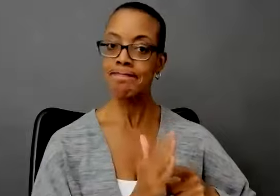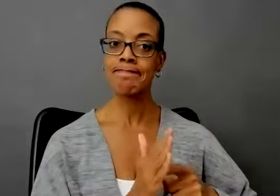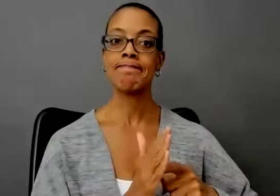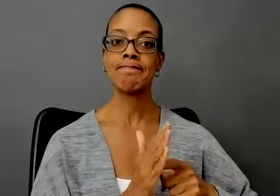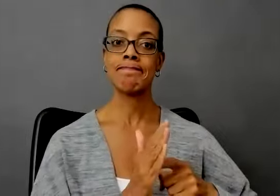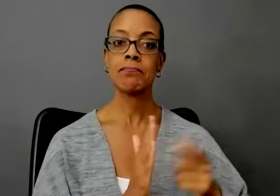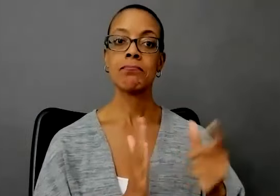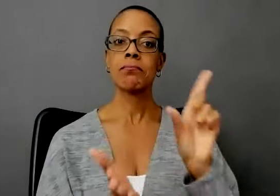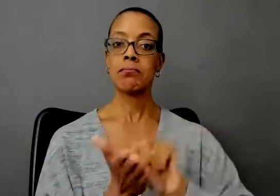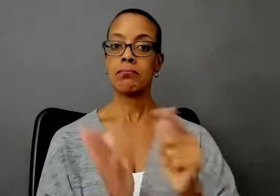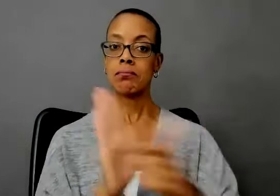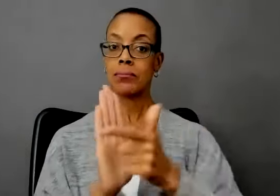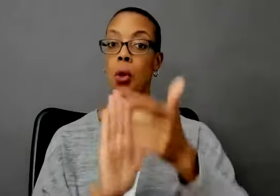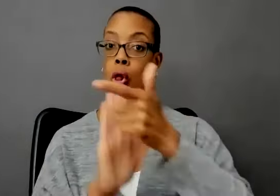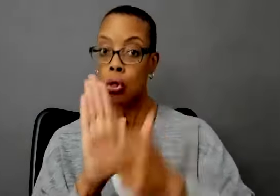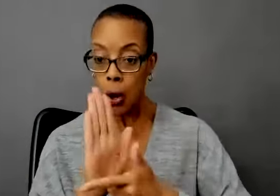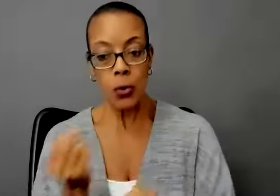supporting survivors.